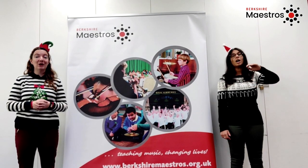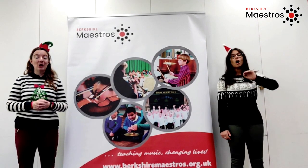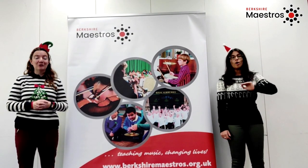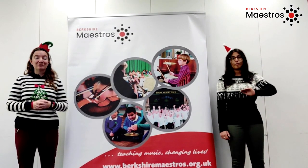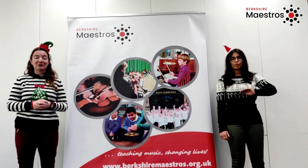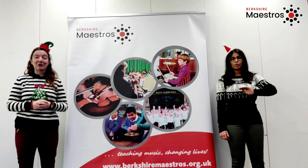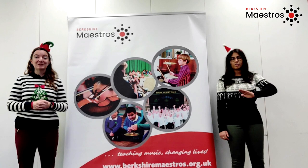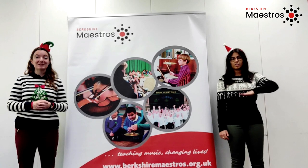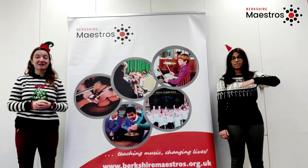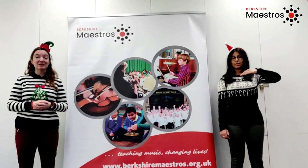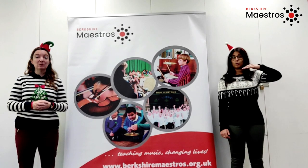midwinter, frosty